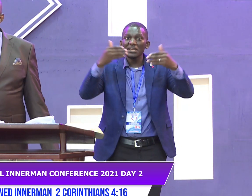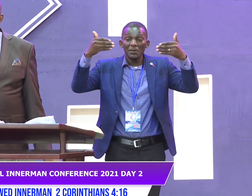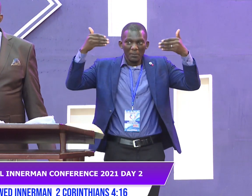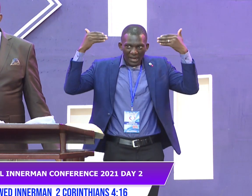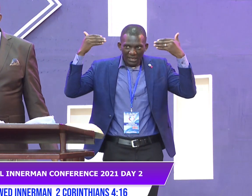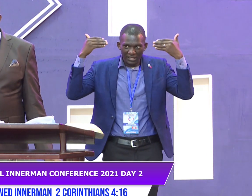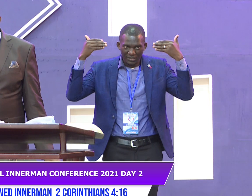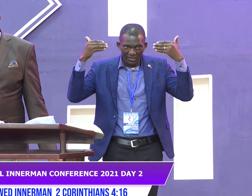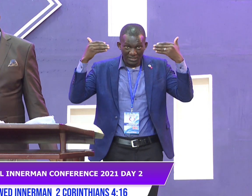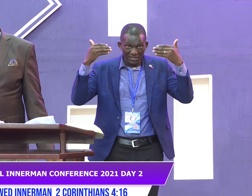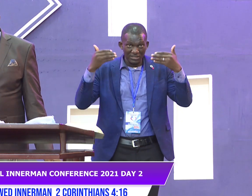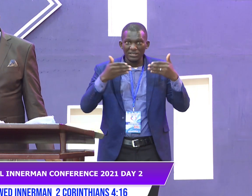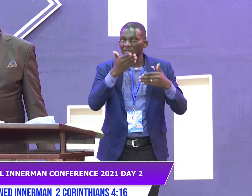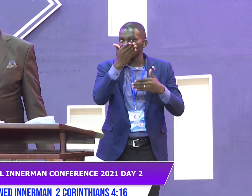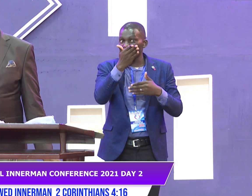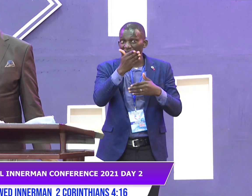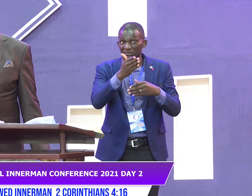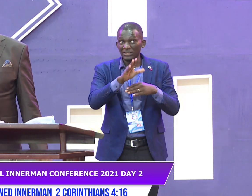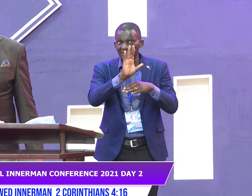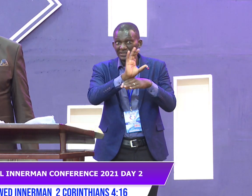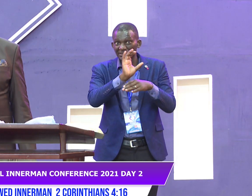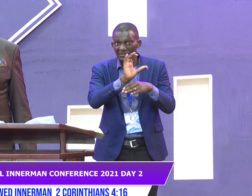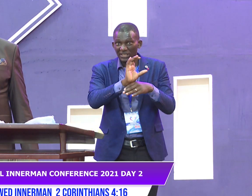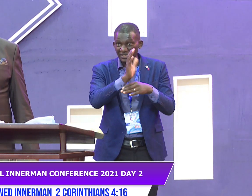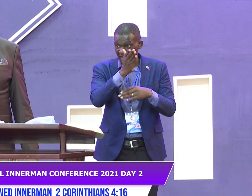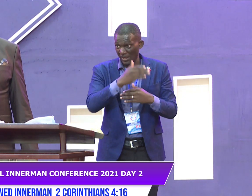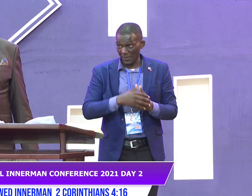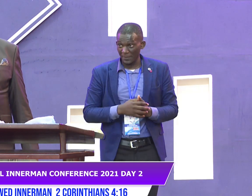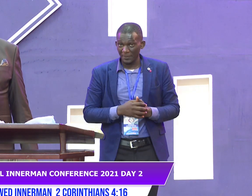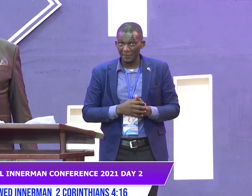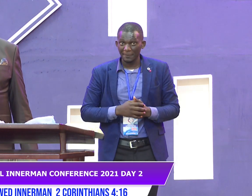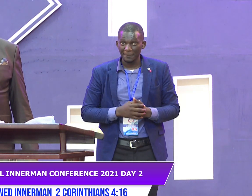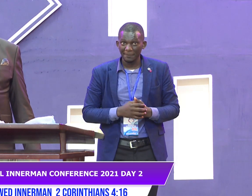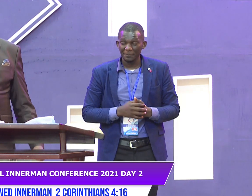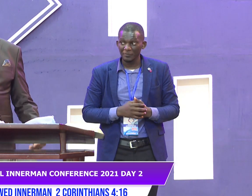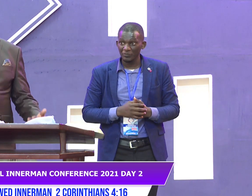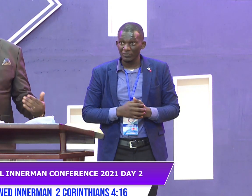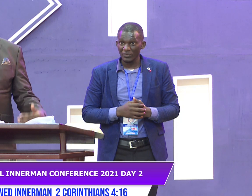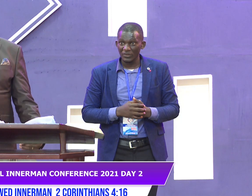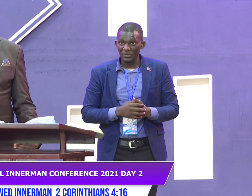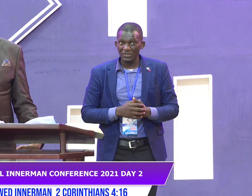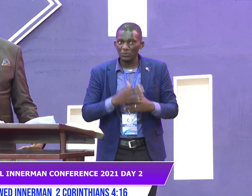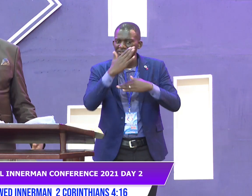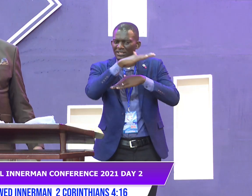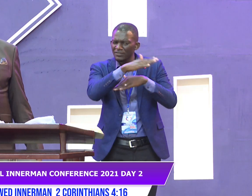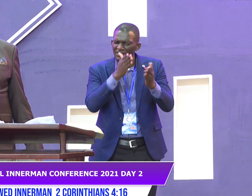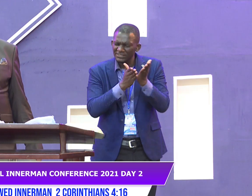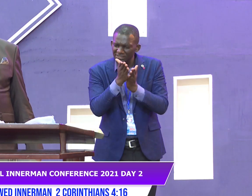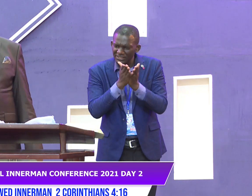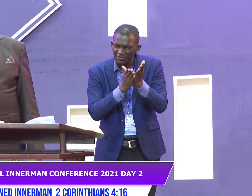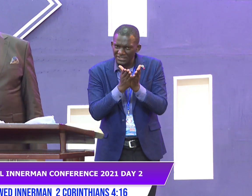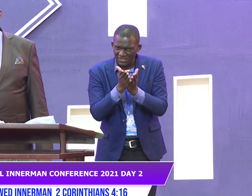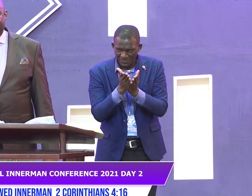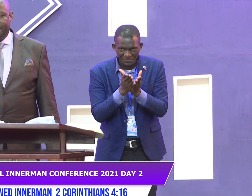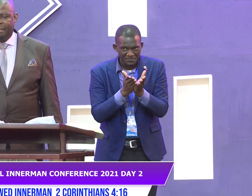it was St. Francis Chapel miaka jiseo. It was St. Francis Chapel some years ago. Yali evening service. It was